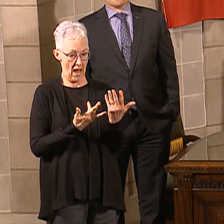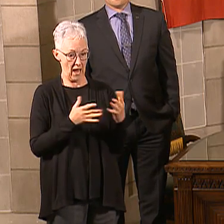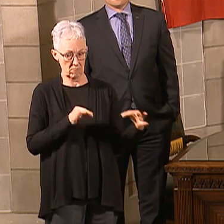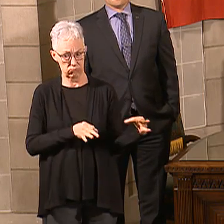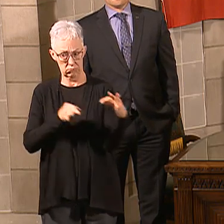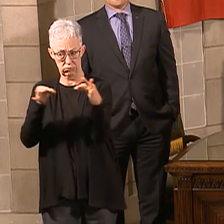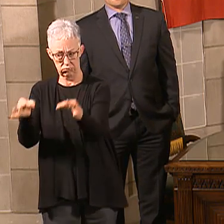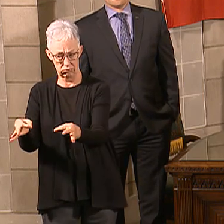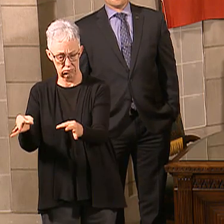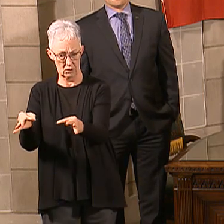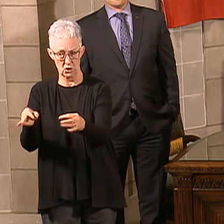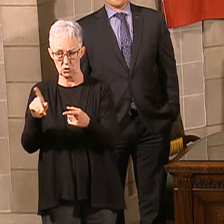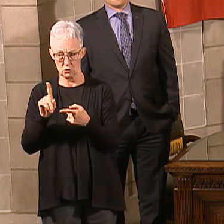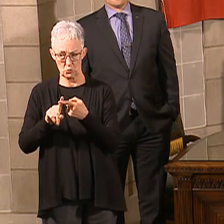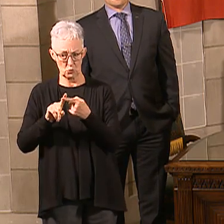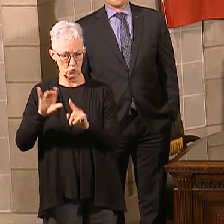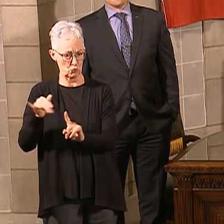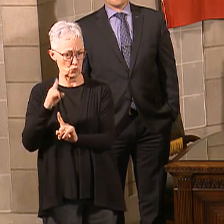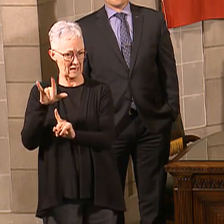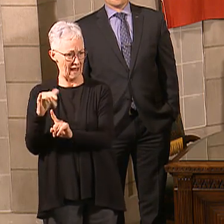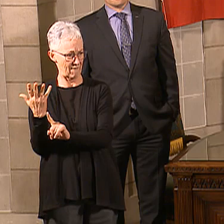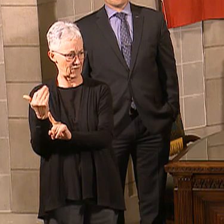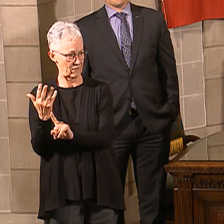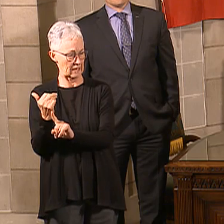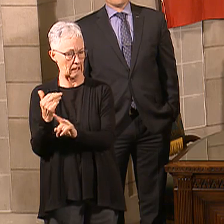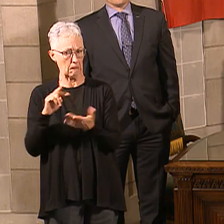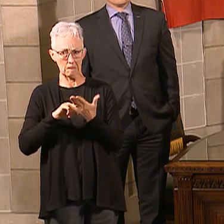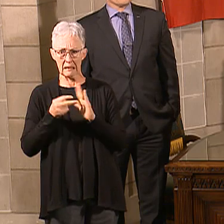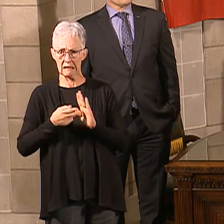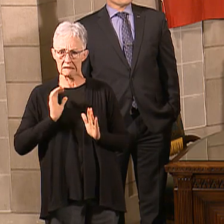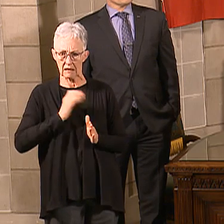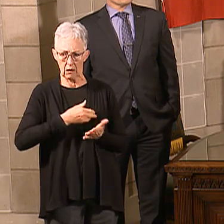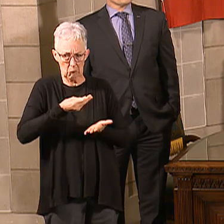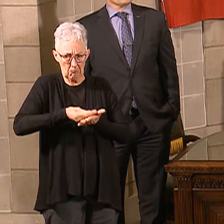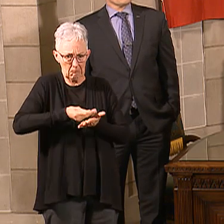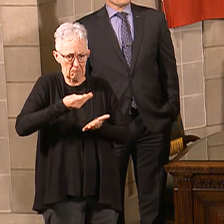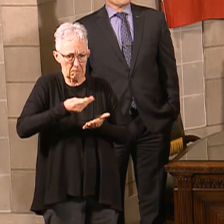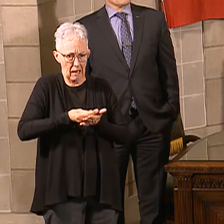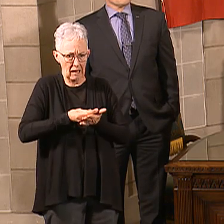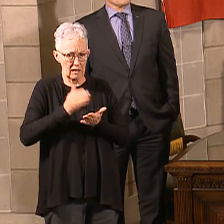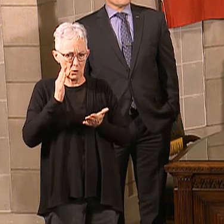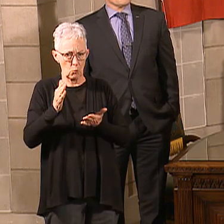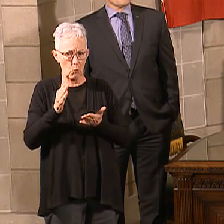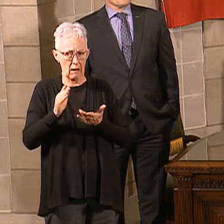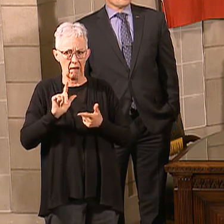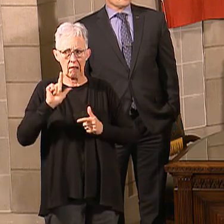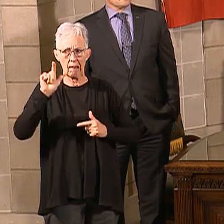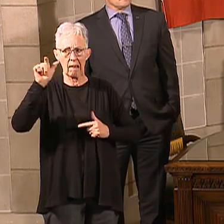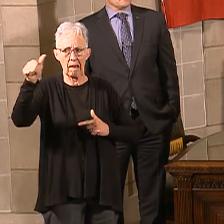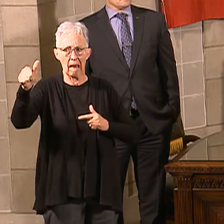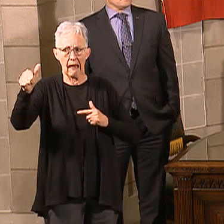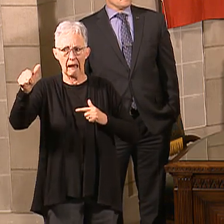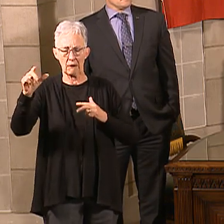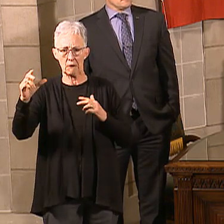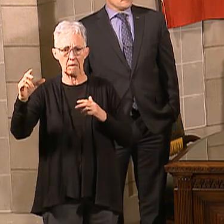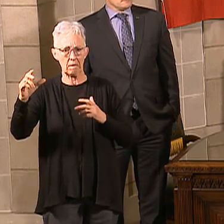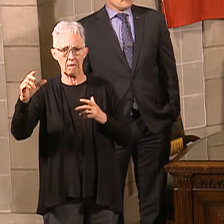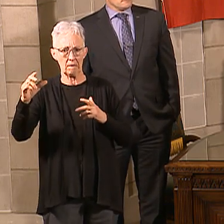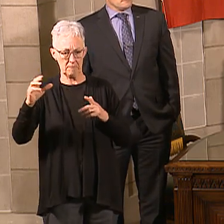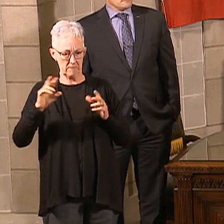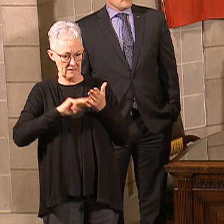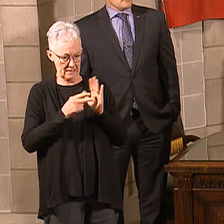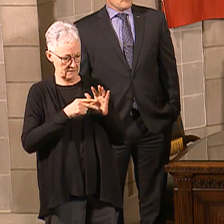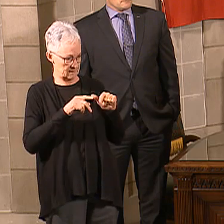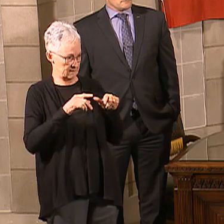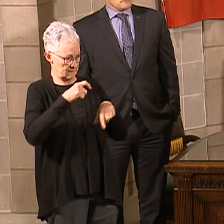move from this fiscal year to our next fiscal year, which begins July 1st. Now, we have analyzed this, and we at the